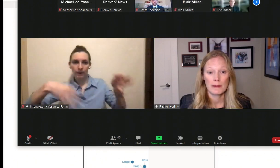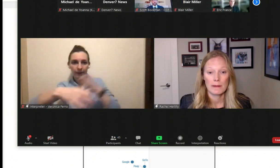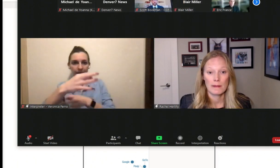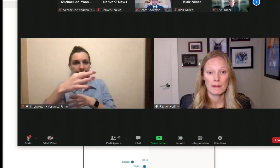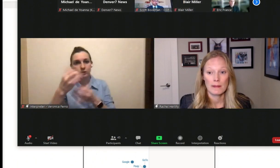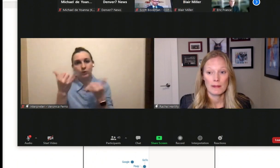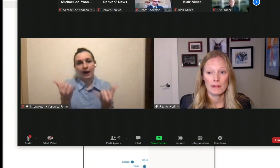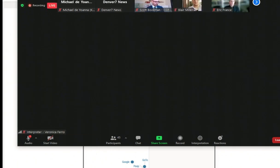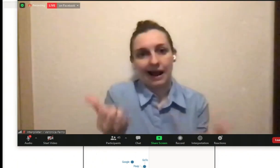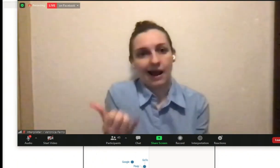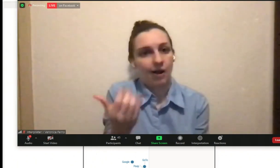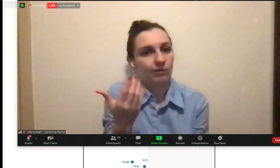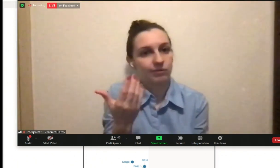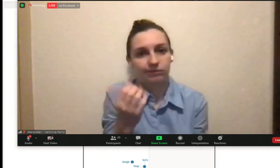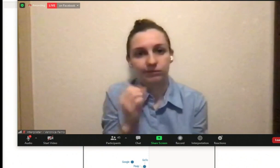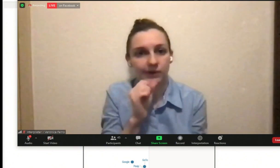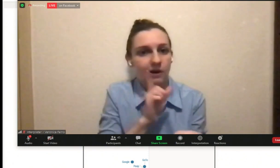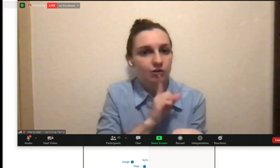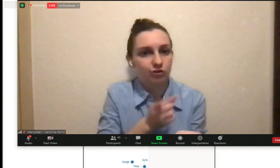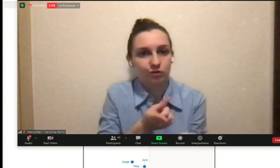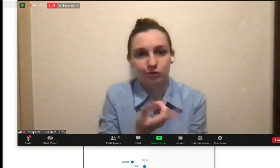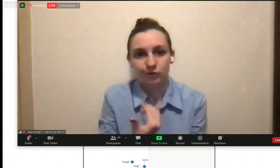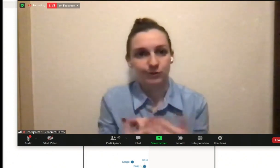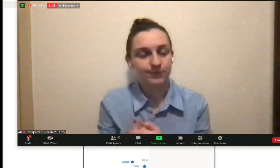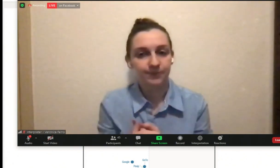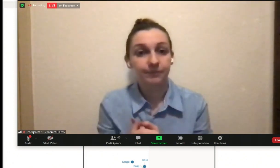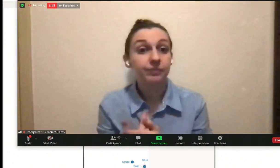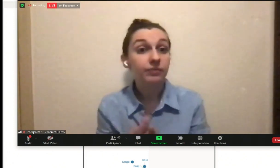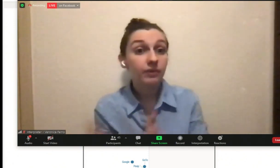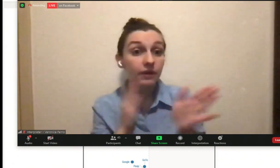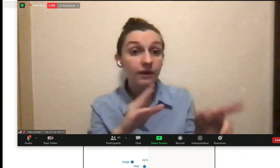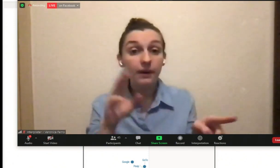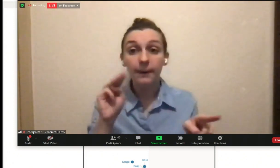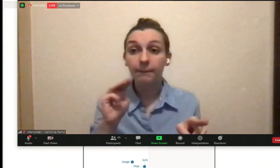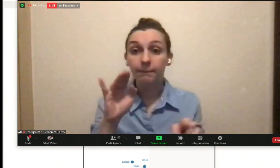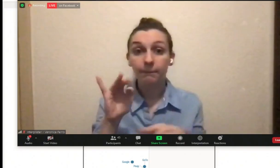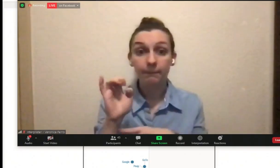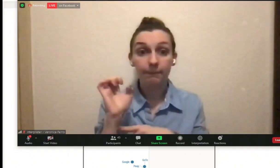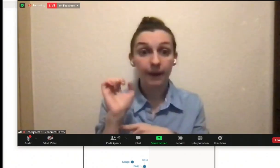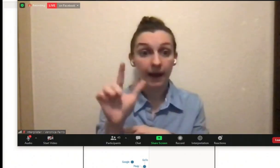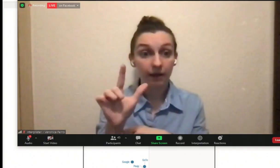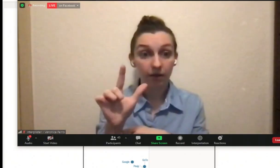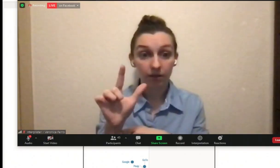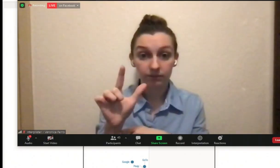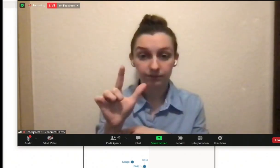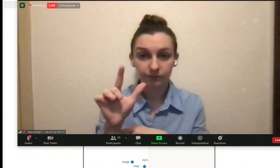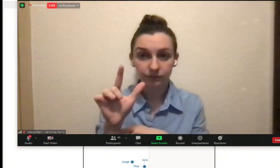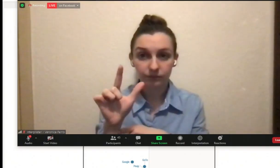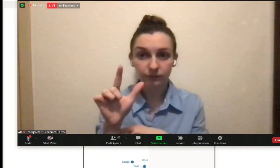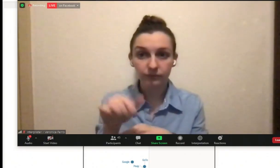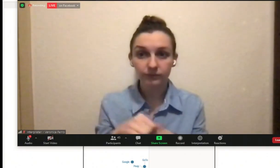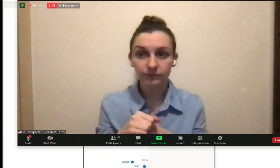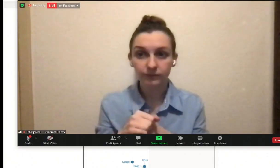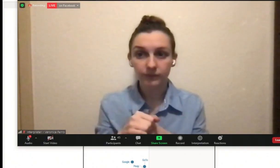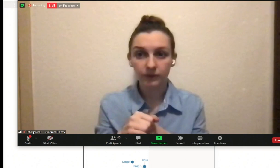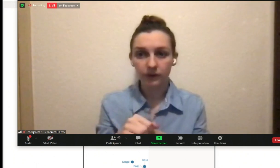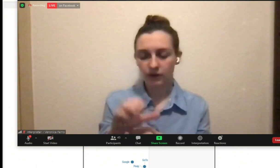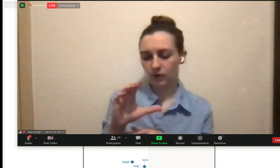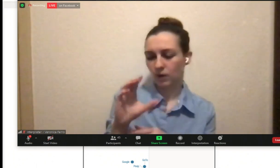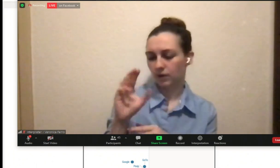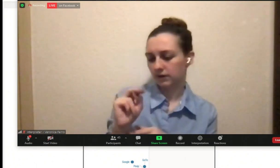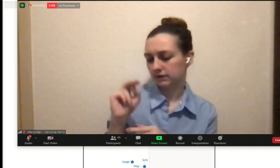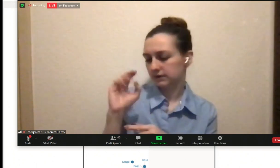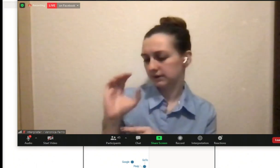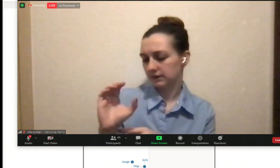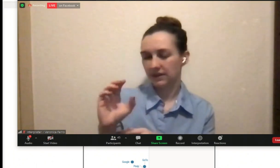right, Michael Day-Ioana, go ahead. Yeah, Michael Day-Ioana with KUNC Public Radio. And this is a question for